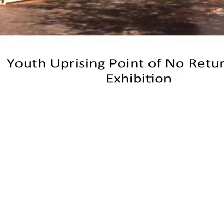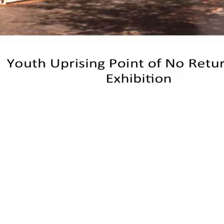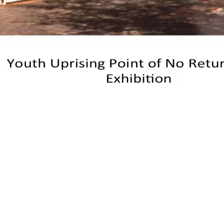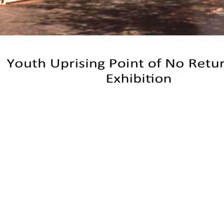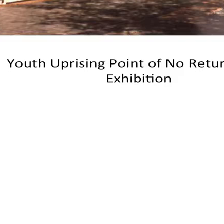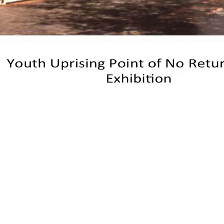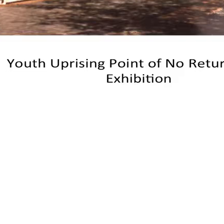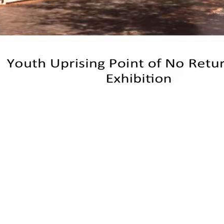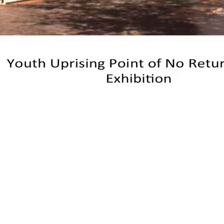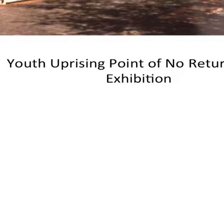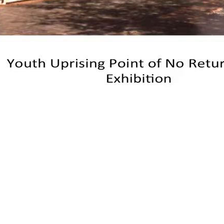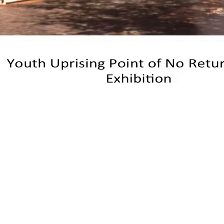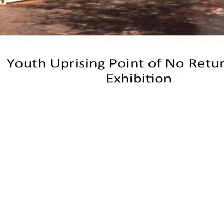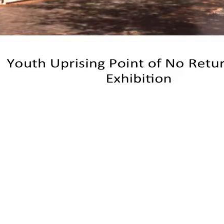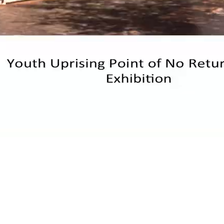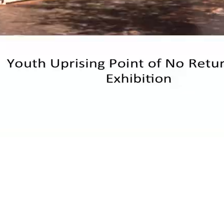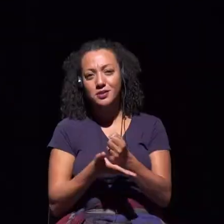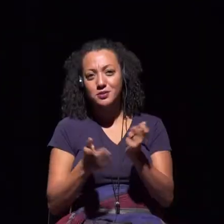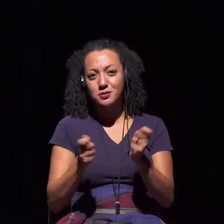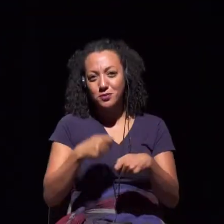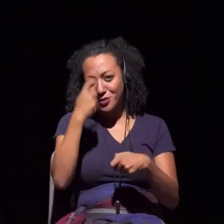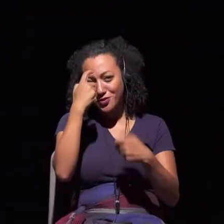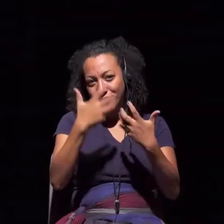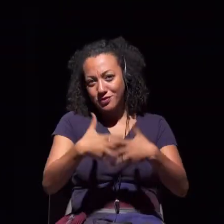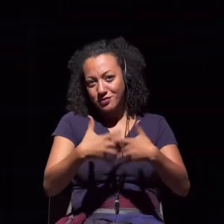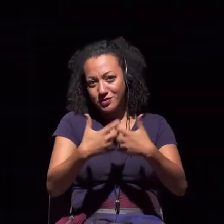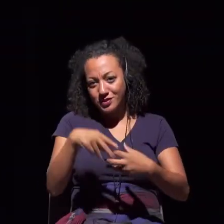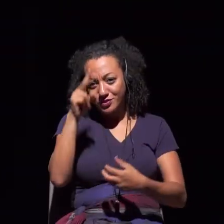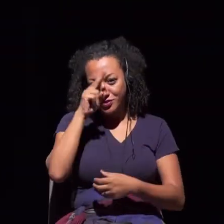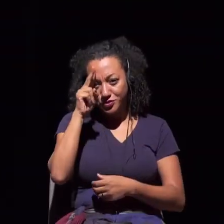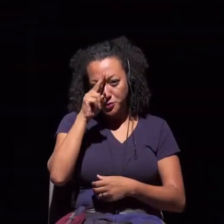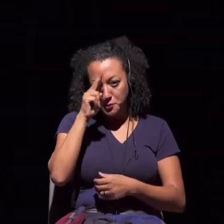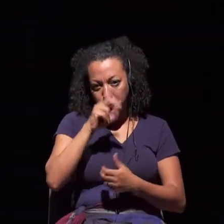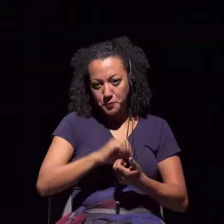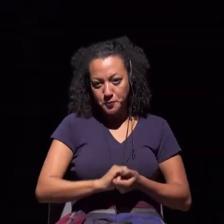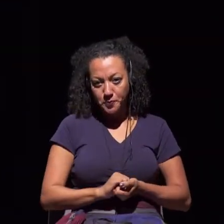you know, in terms of timing, one only has